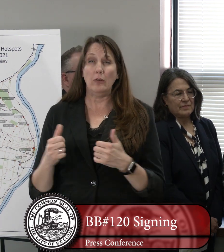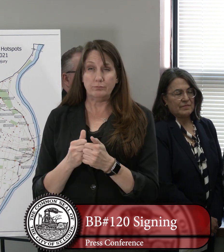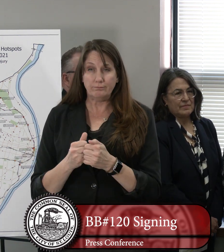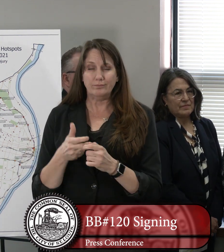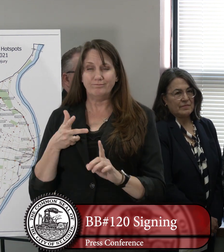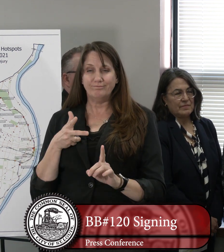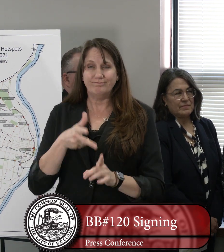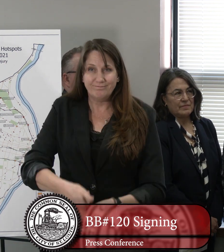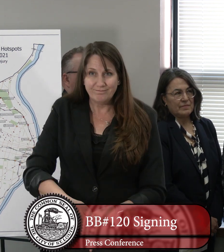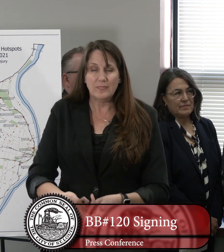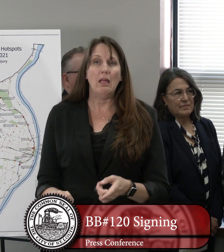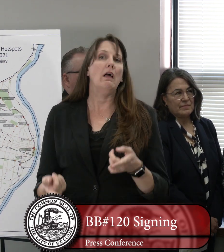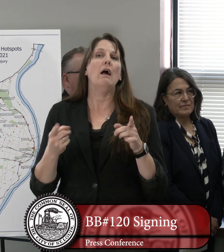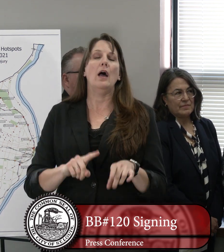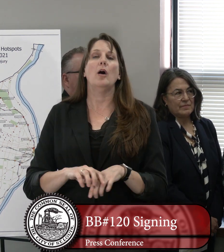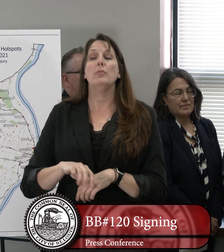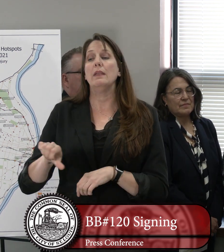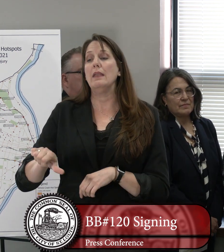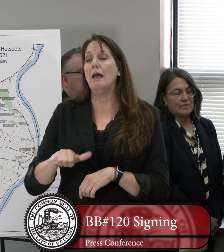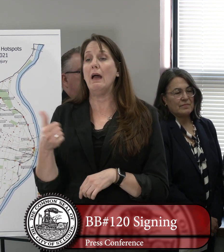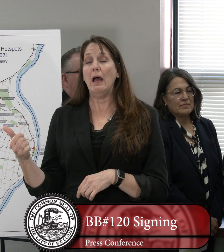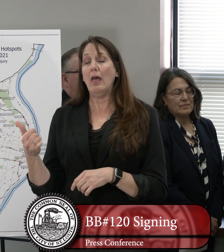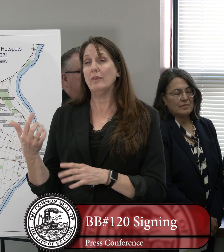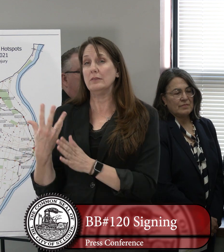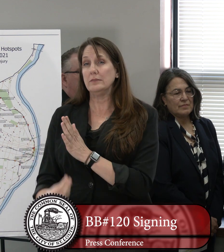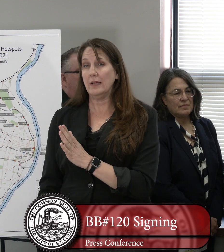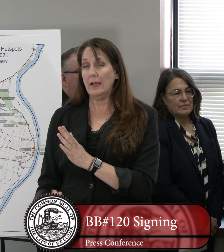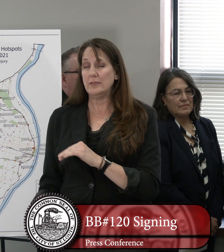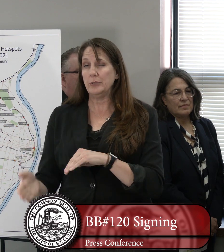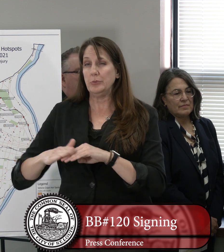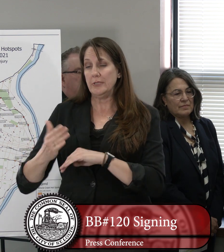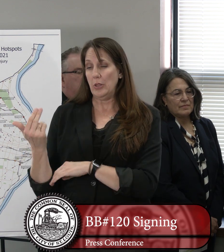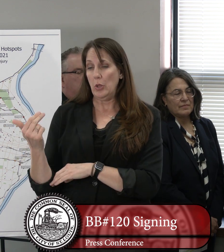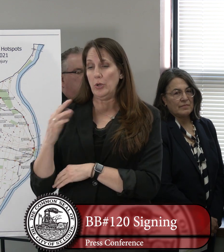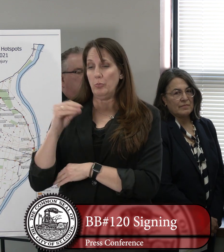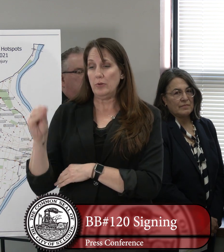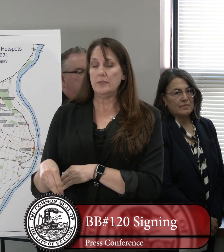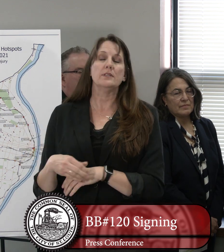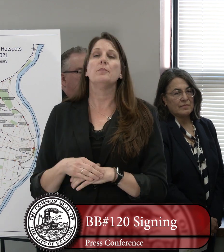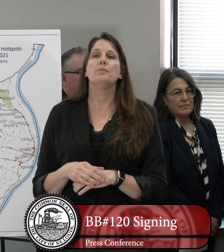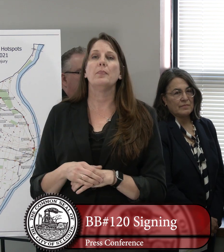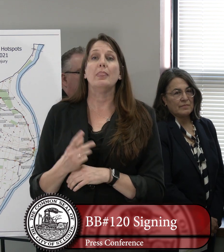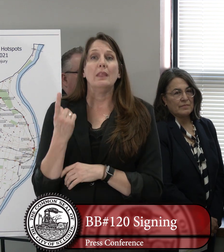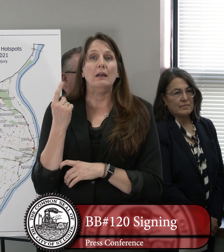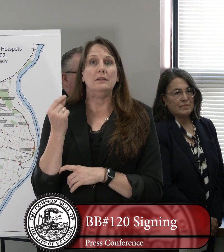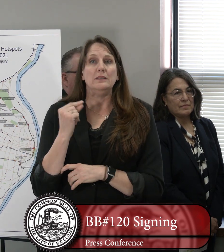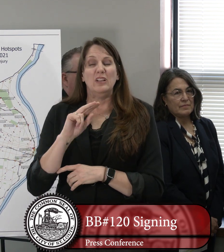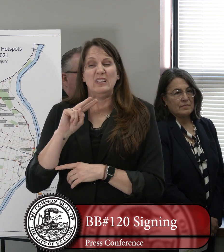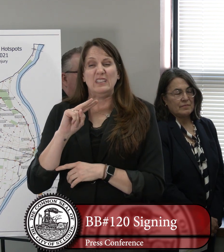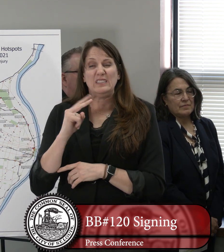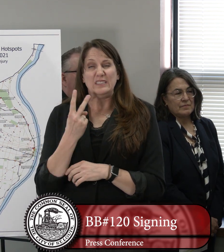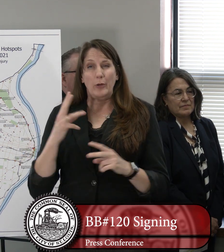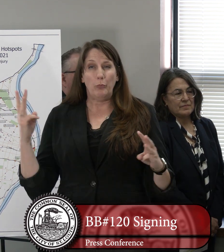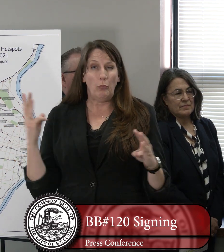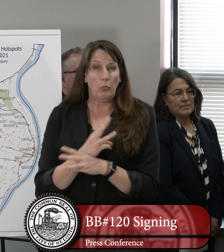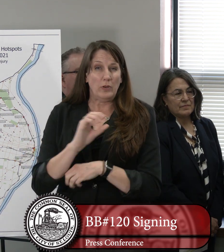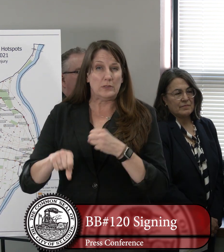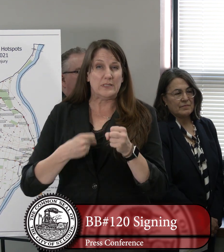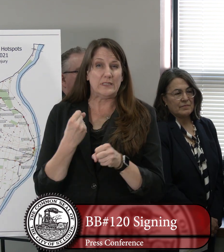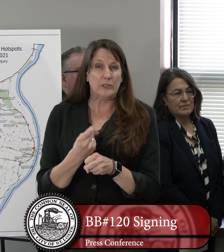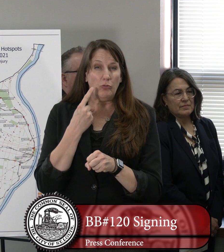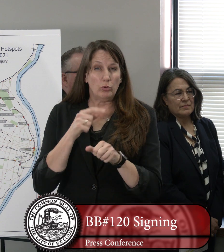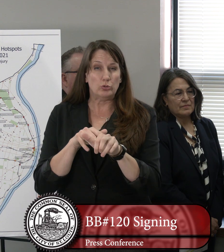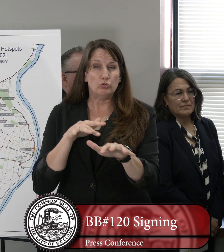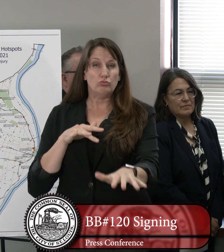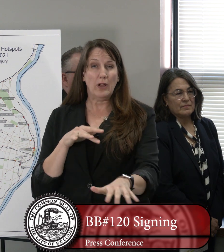by 13%. 2022 was the second most deadly year in terms of traffic violence in our city's